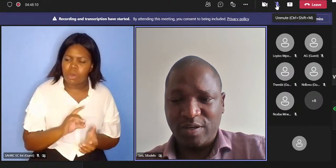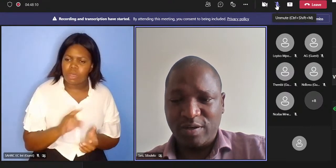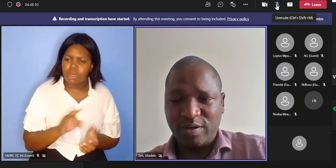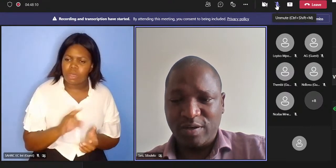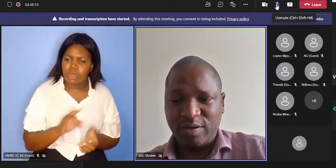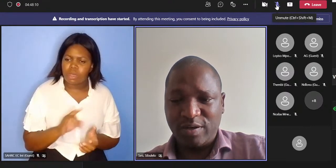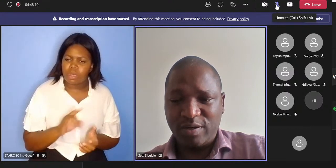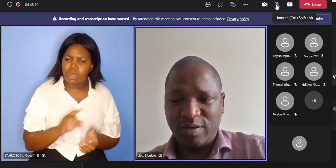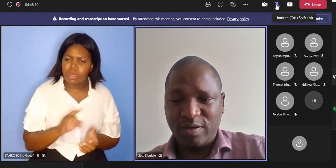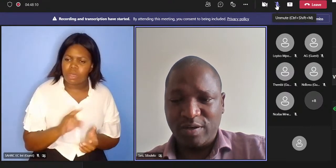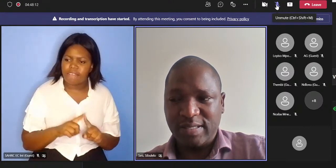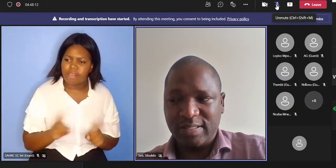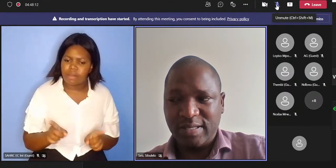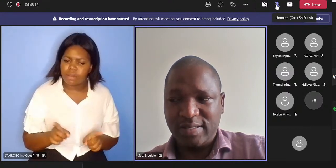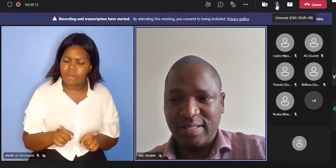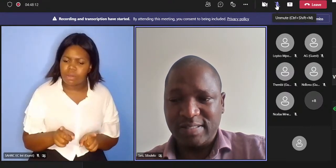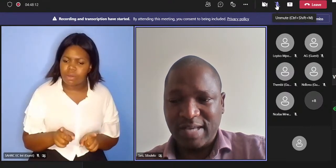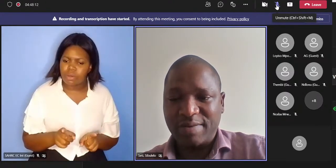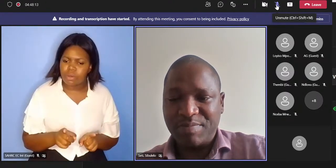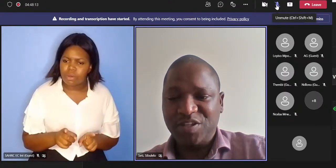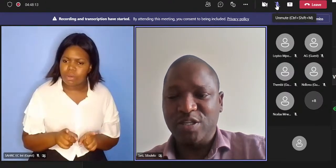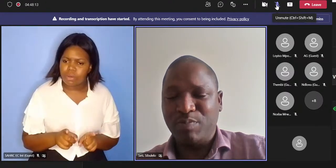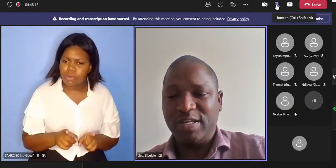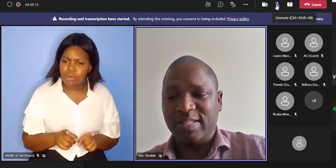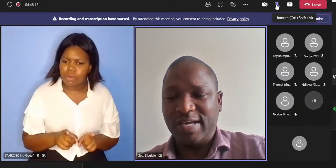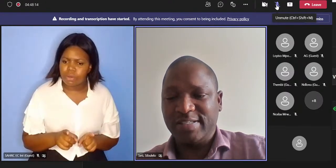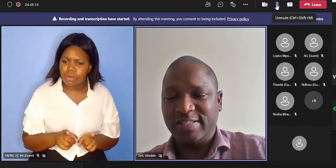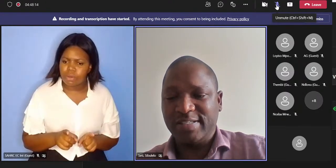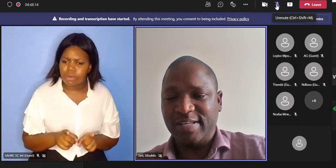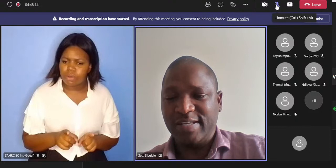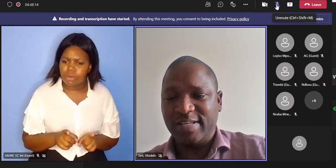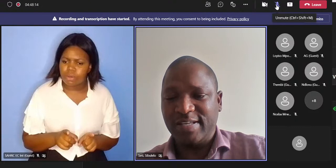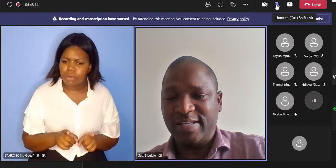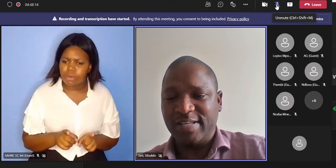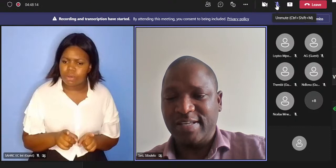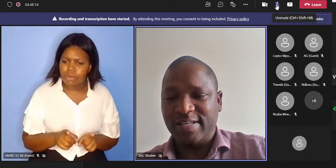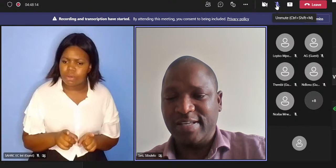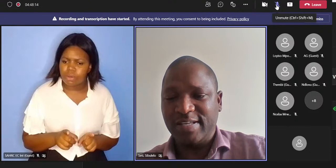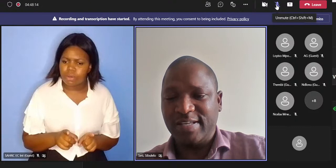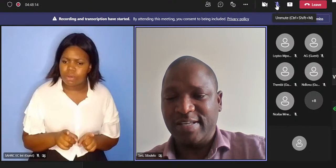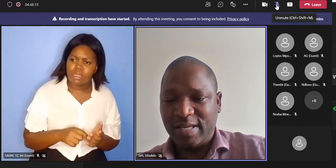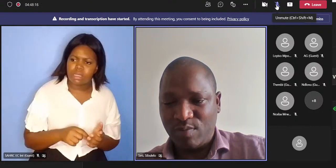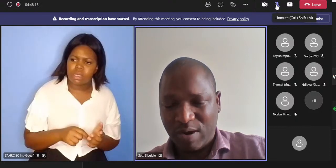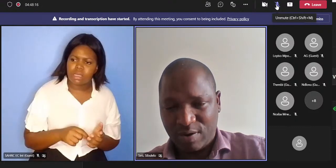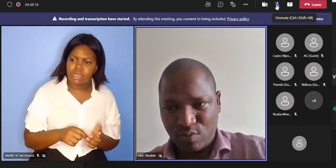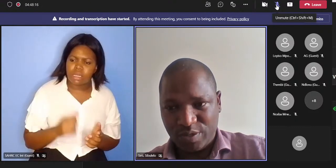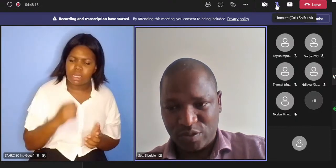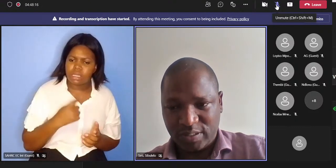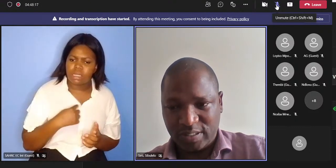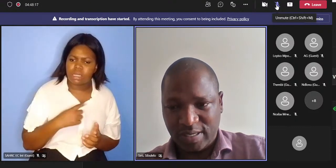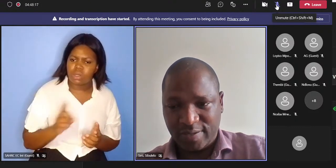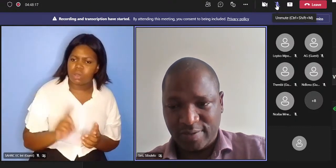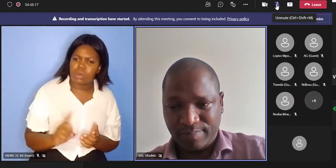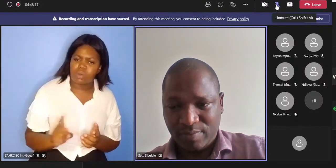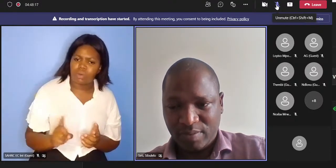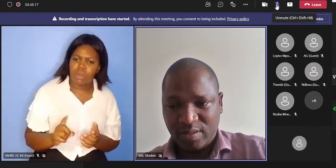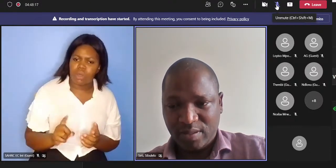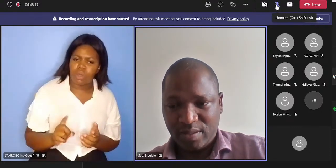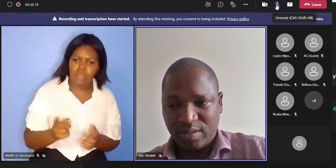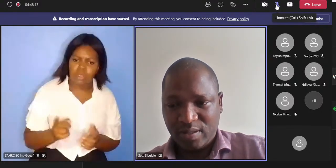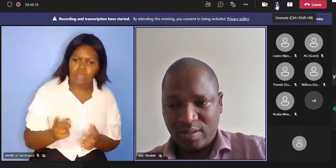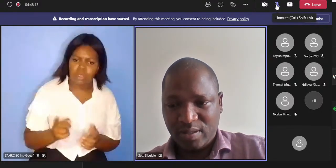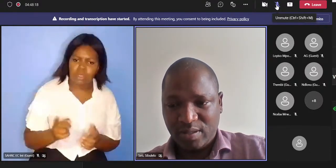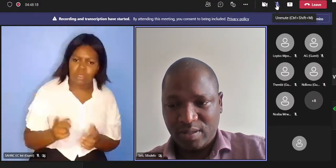situation if it's admissions policy that says no, we can't admit anyone who is not